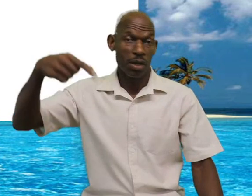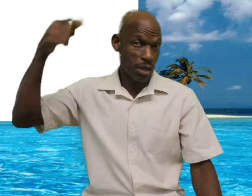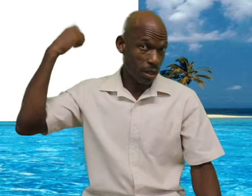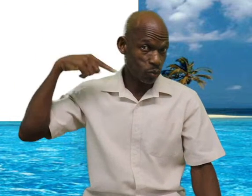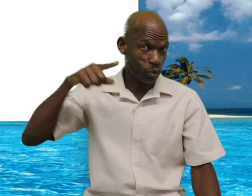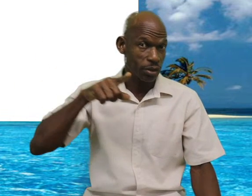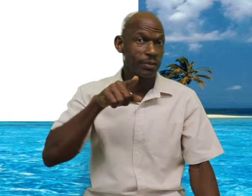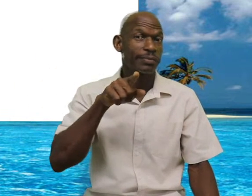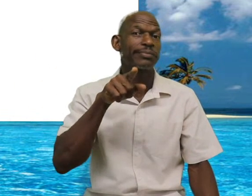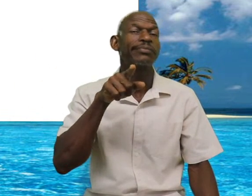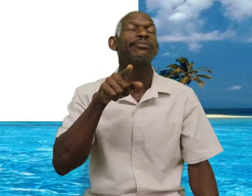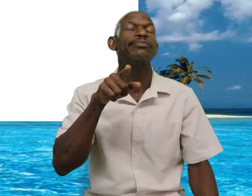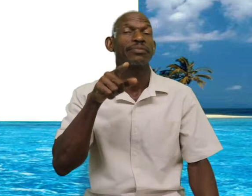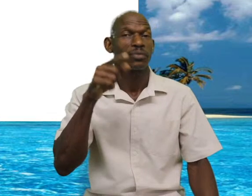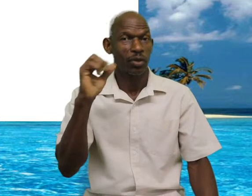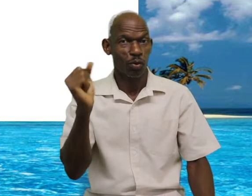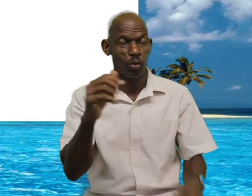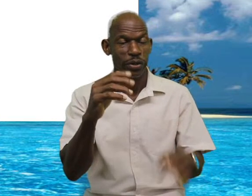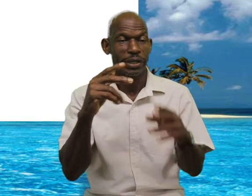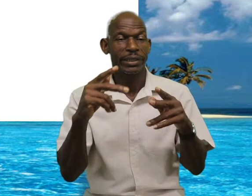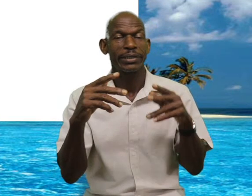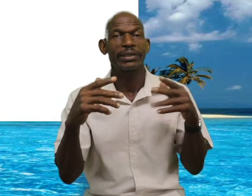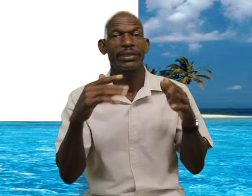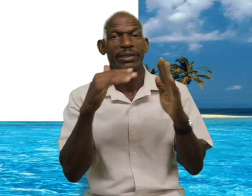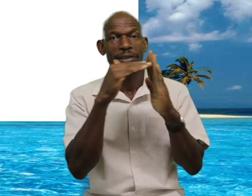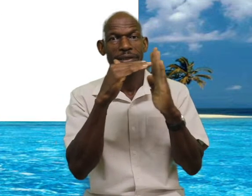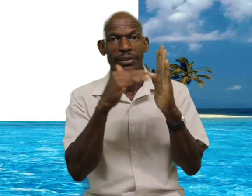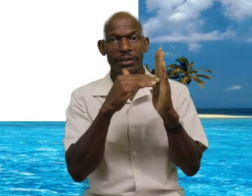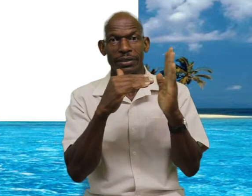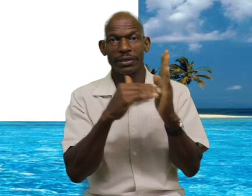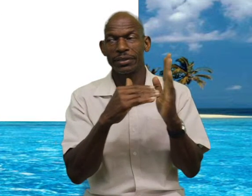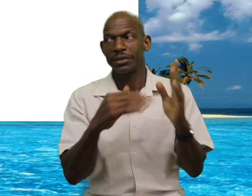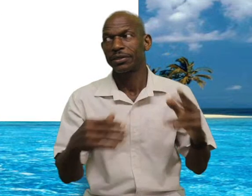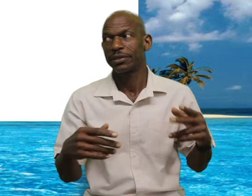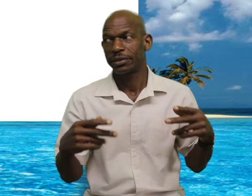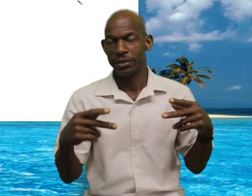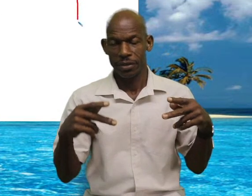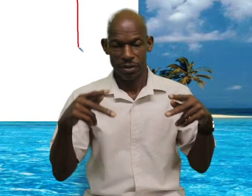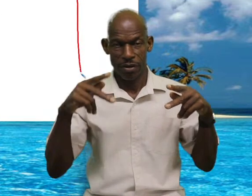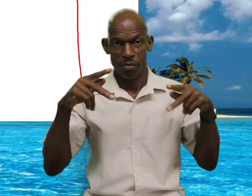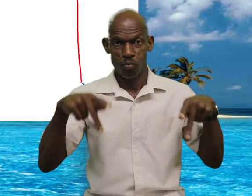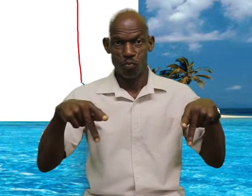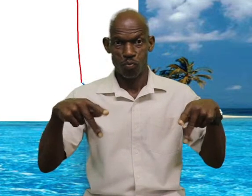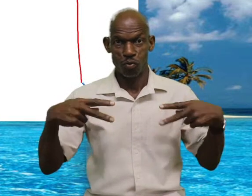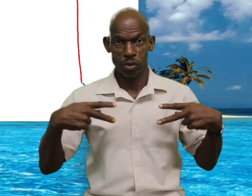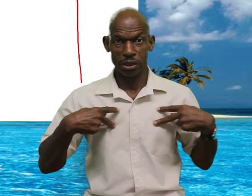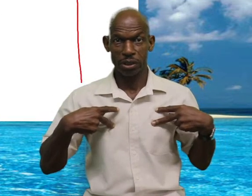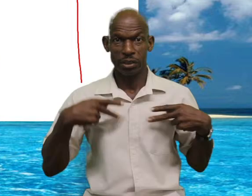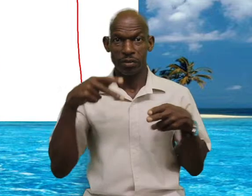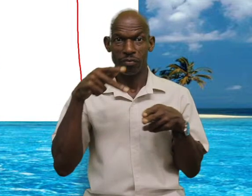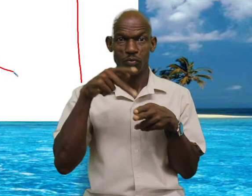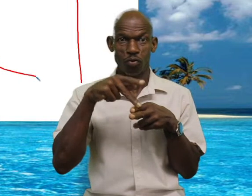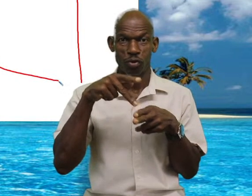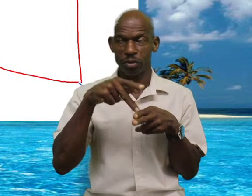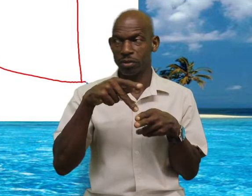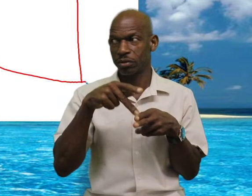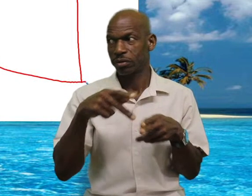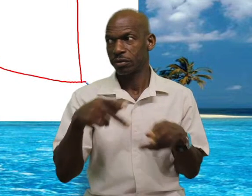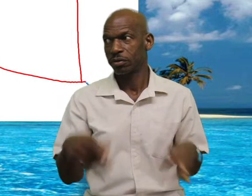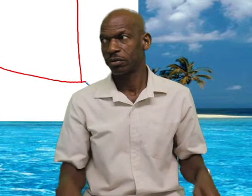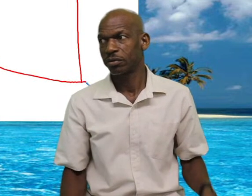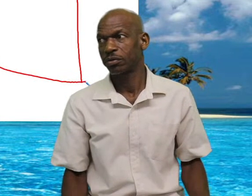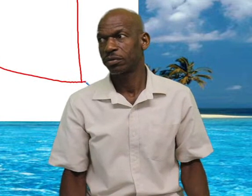of the possessive pronouns. And the possessive pronouns, I'm going to just write them in this box for you,